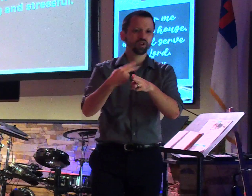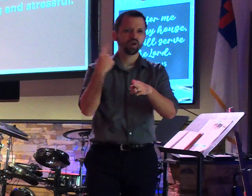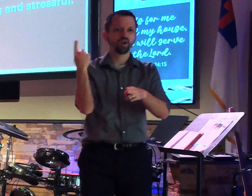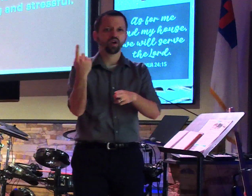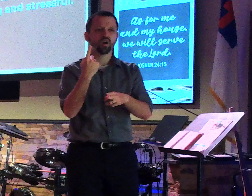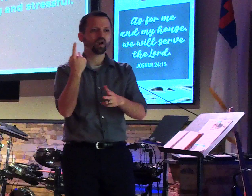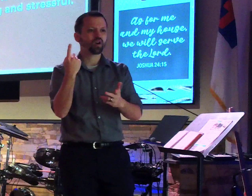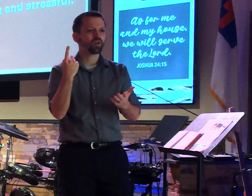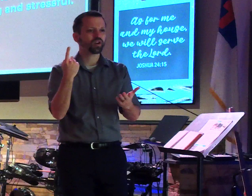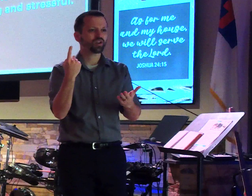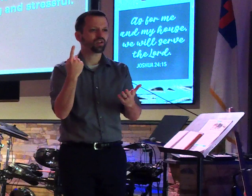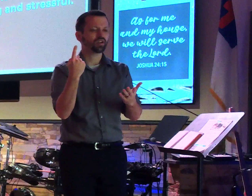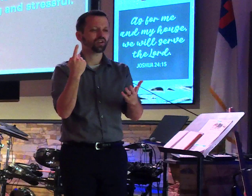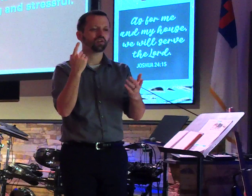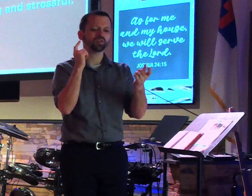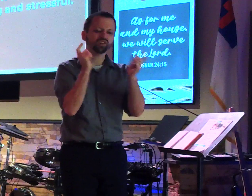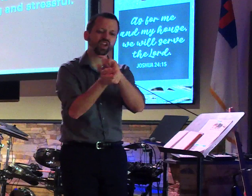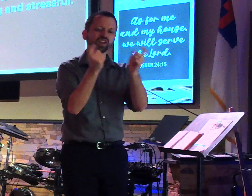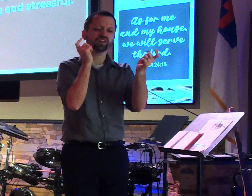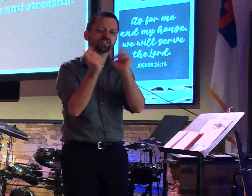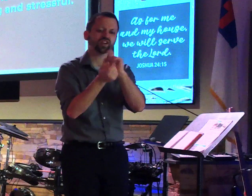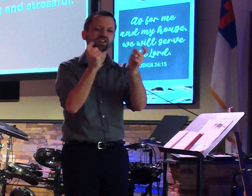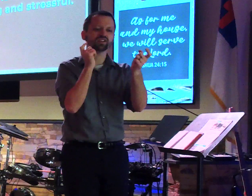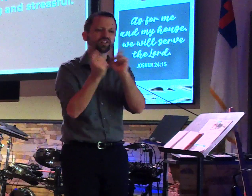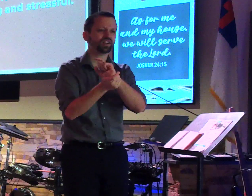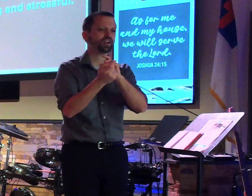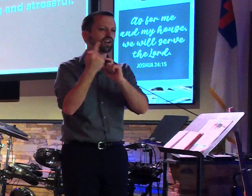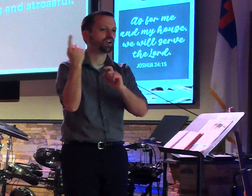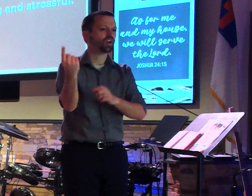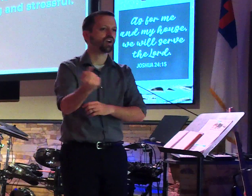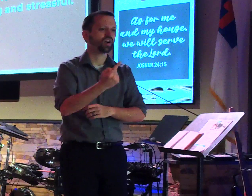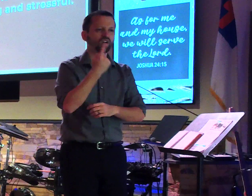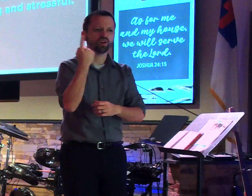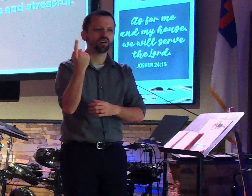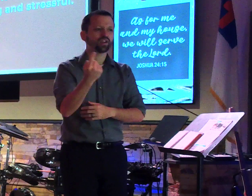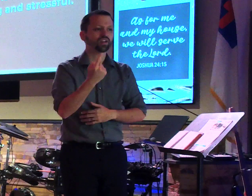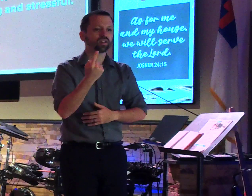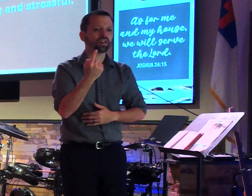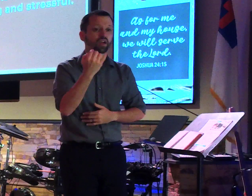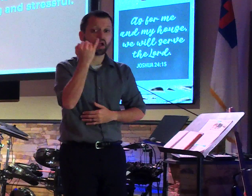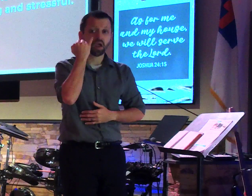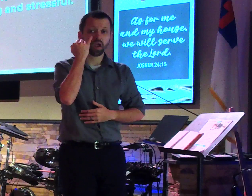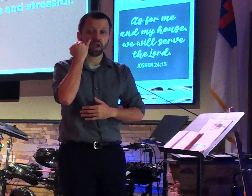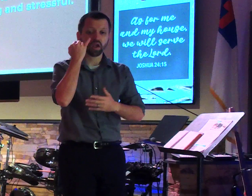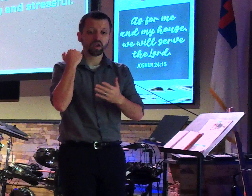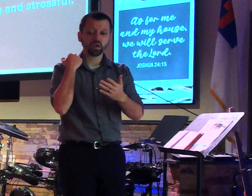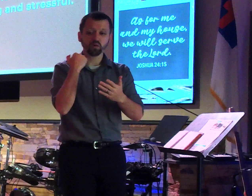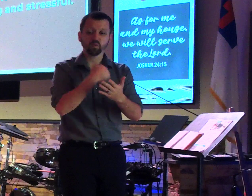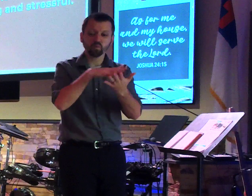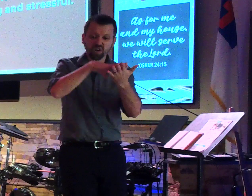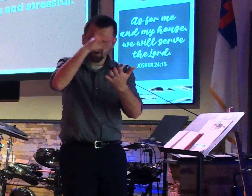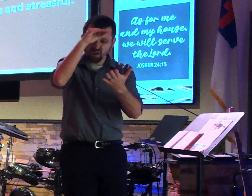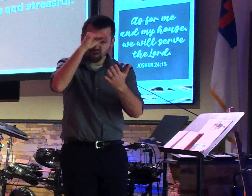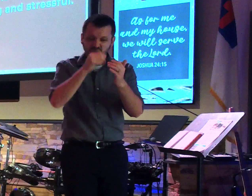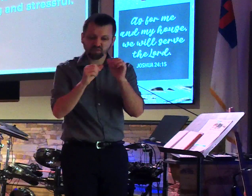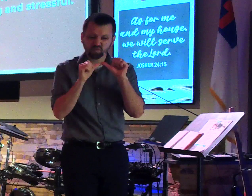changes and seasons, don't we? We go through them all the time. If we learn how to navigate through those changes,